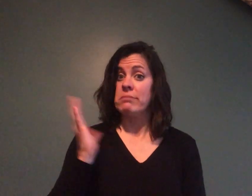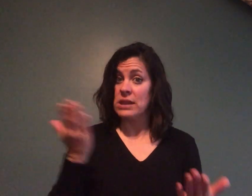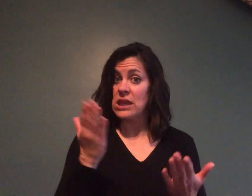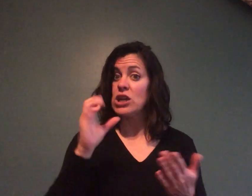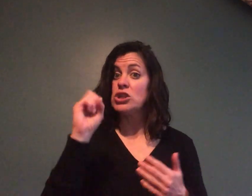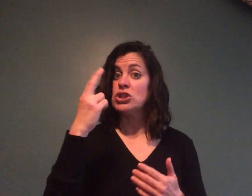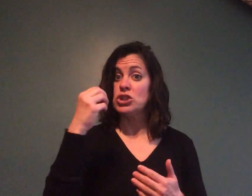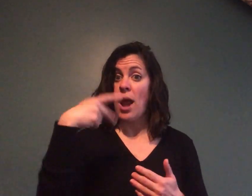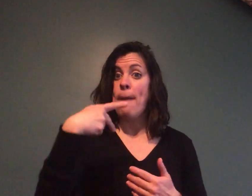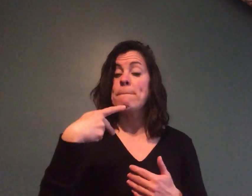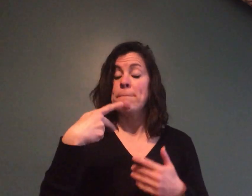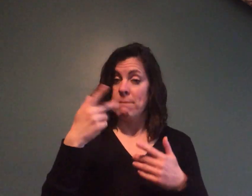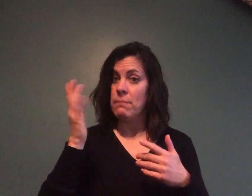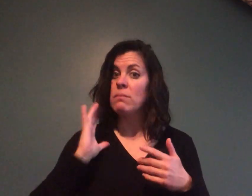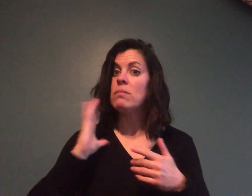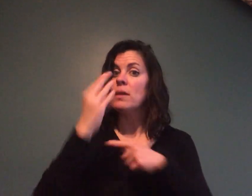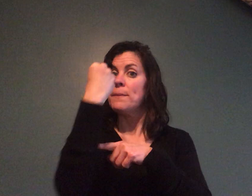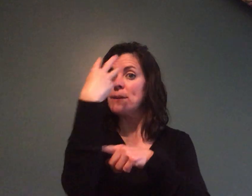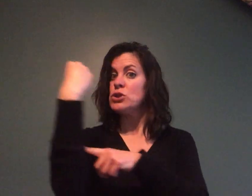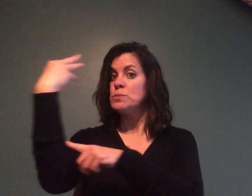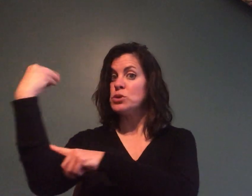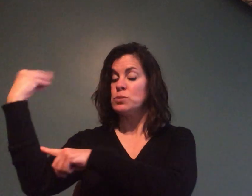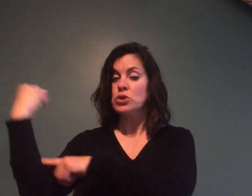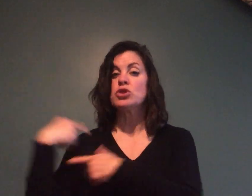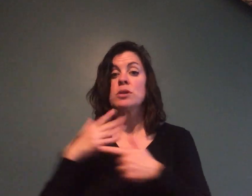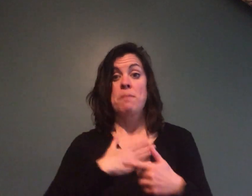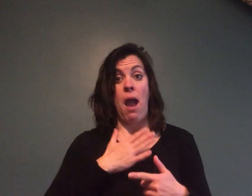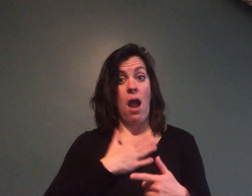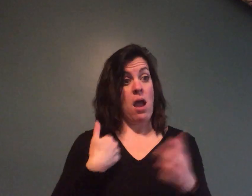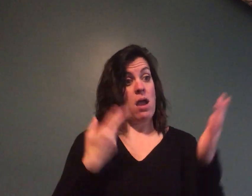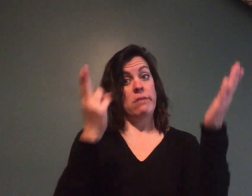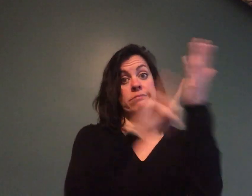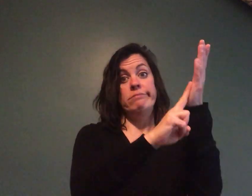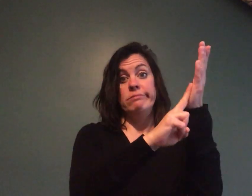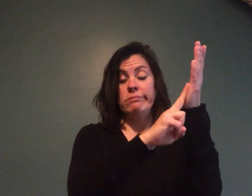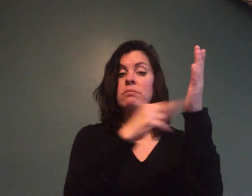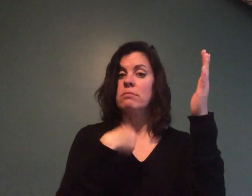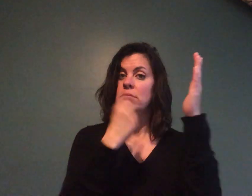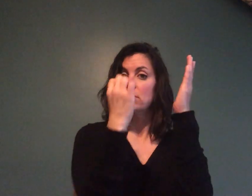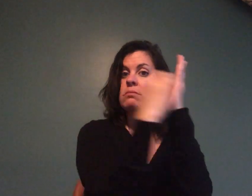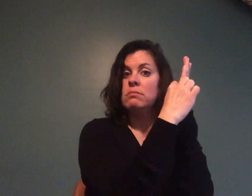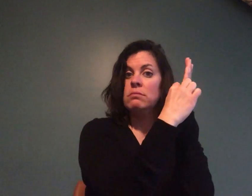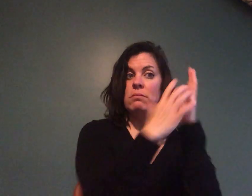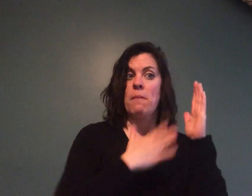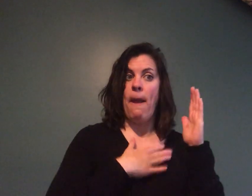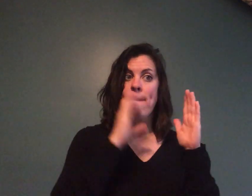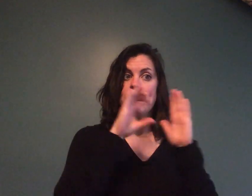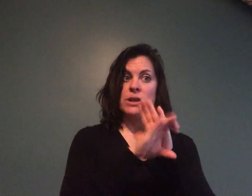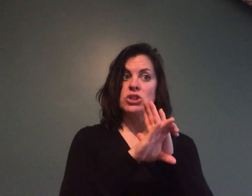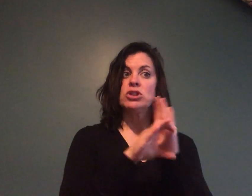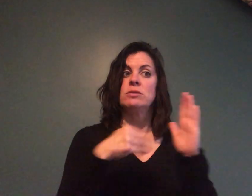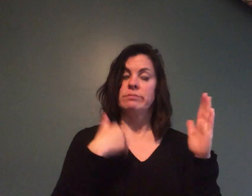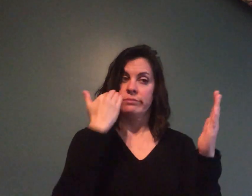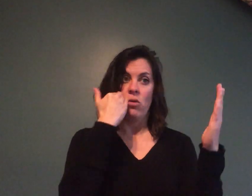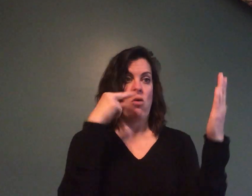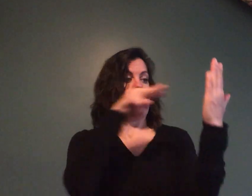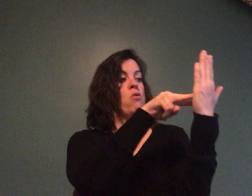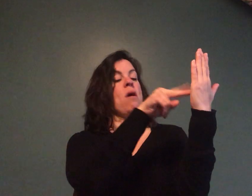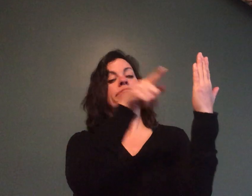right, they come in red. So if you see a tag like that, you kind of know that you don't want to be messing with it. All right. For